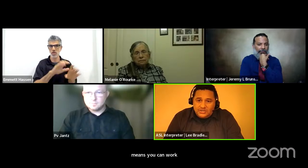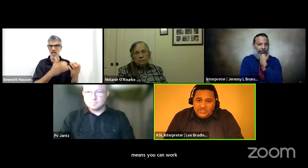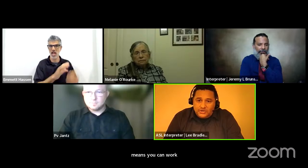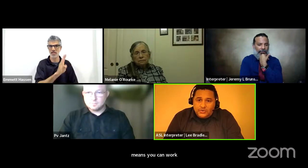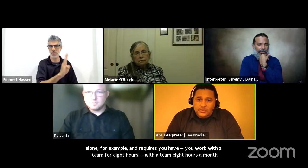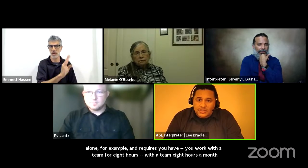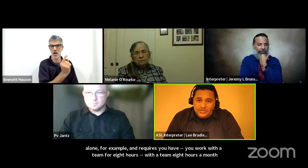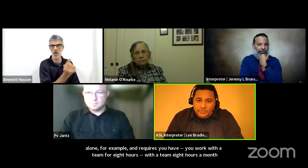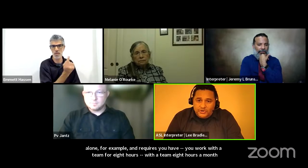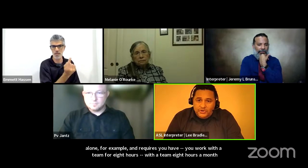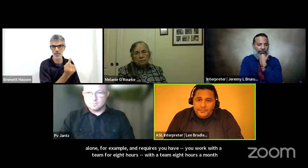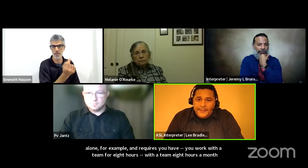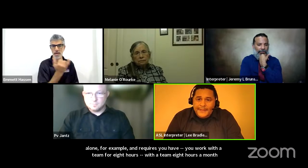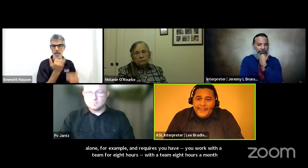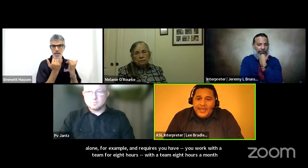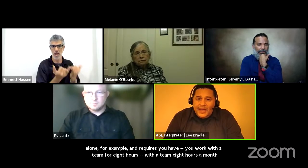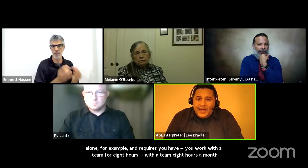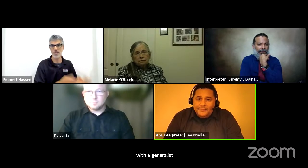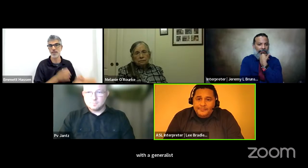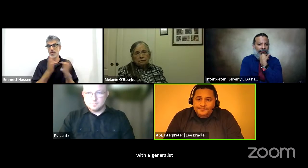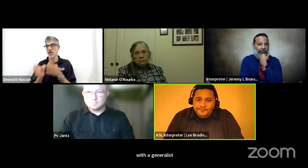or general interpreter